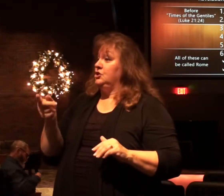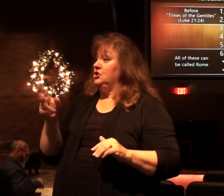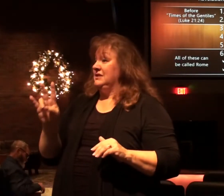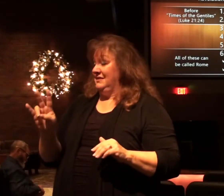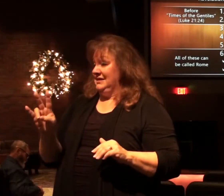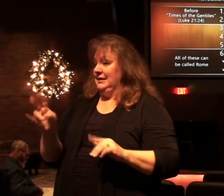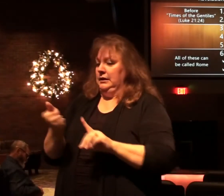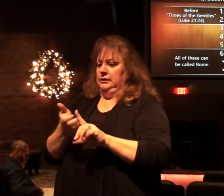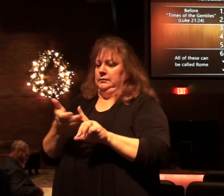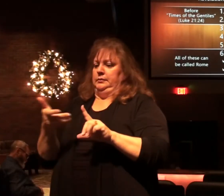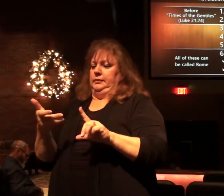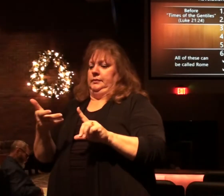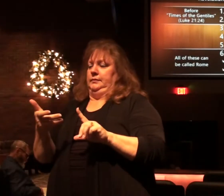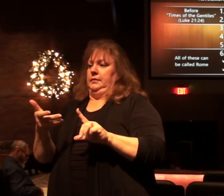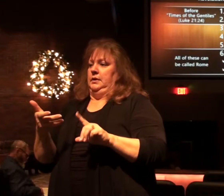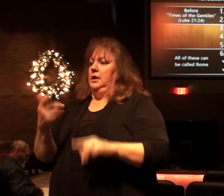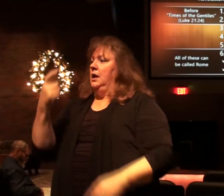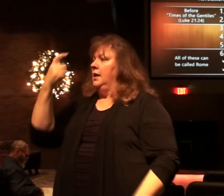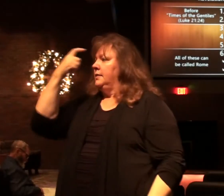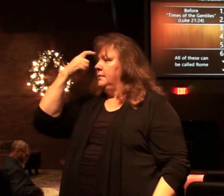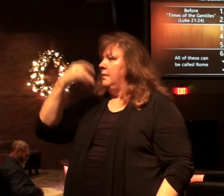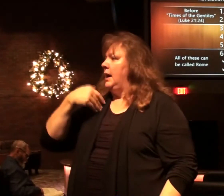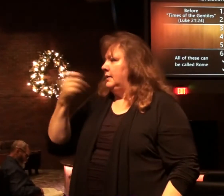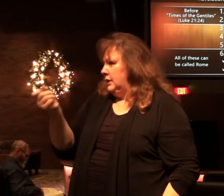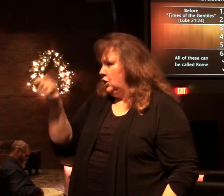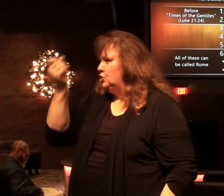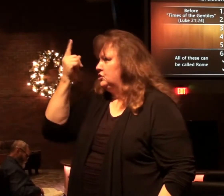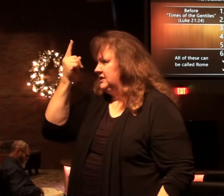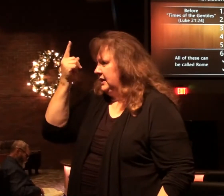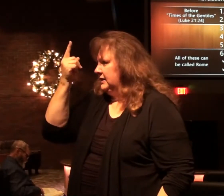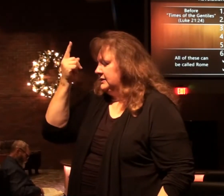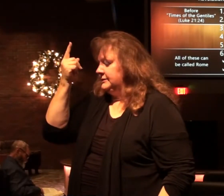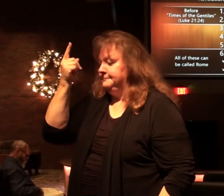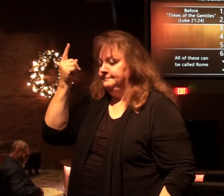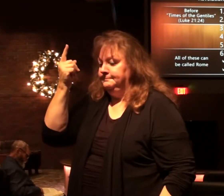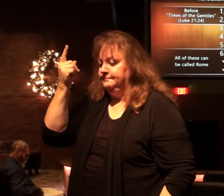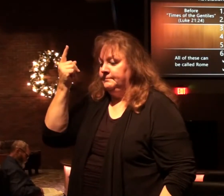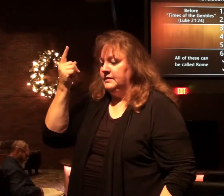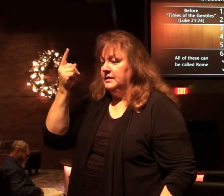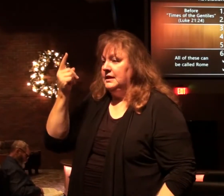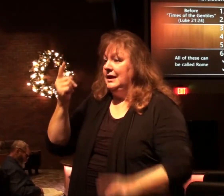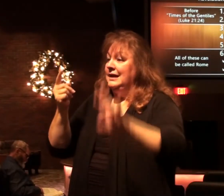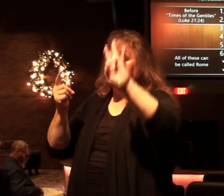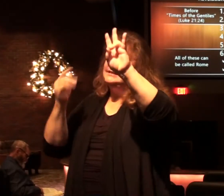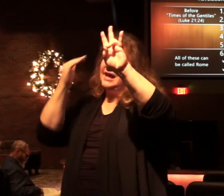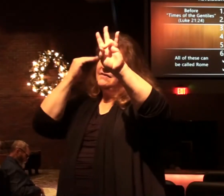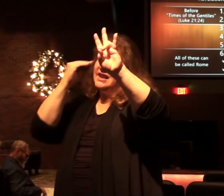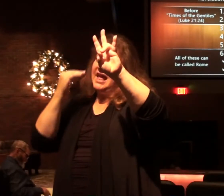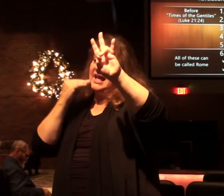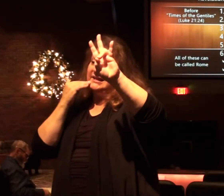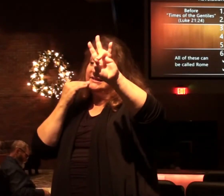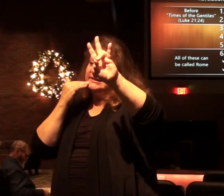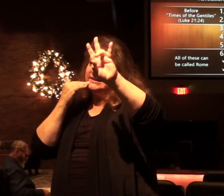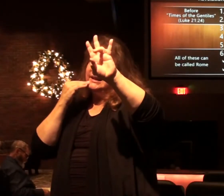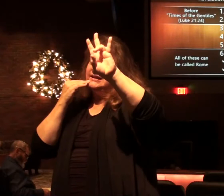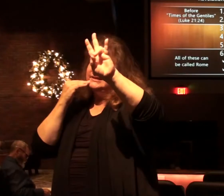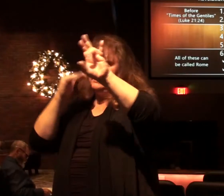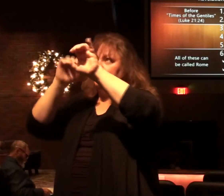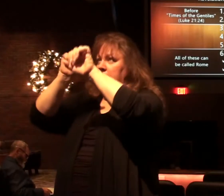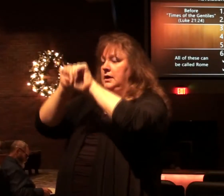details. Here's the mind which has wisdom, verse 9. The 7 heads are 7